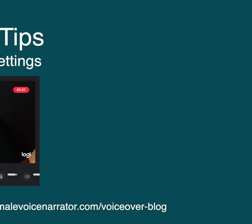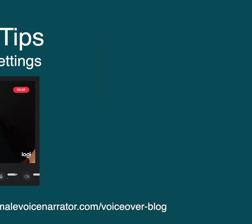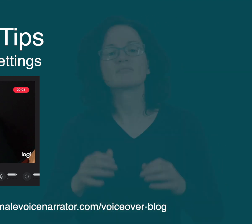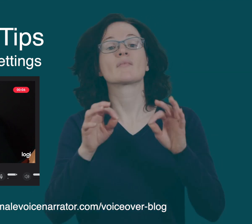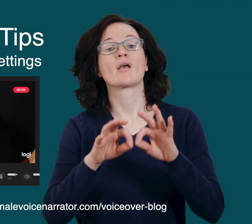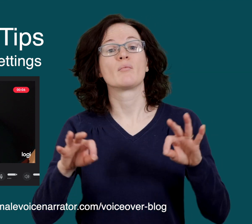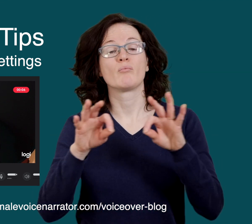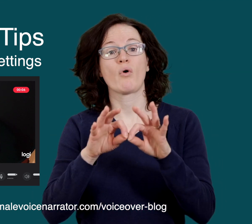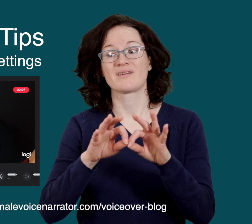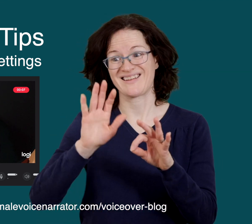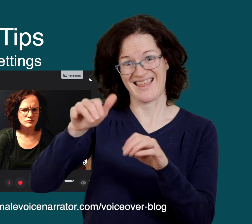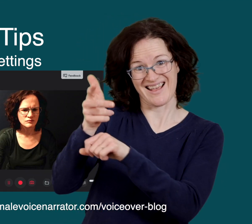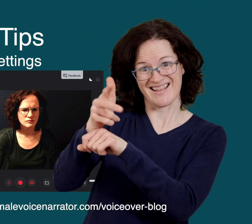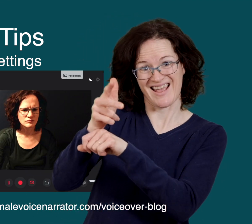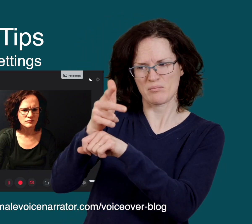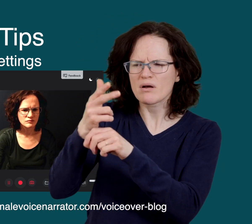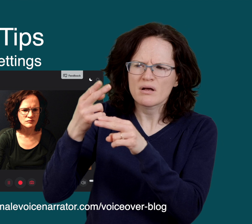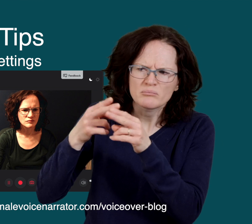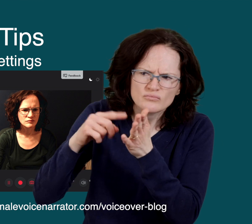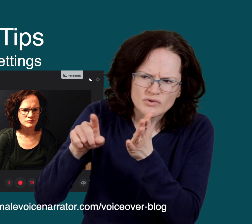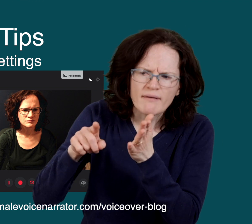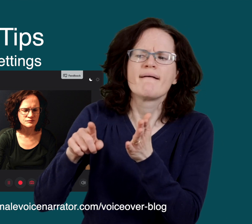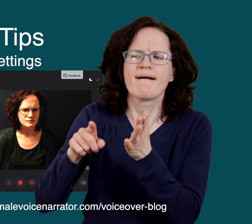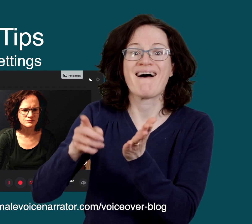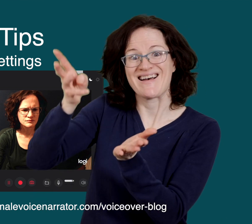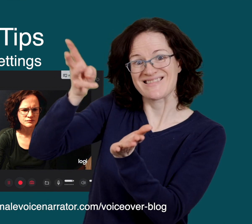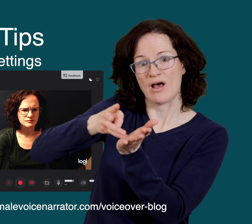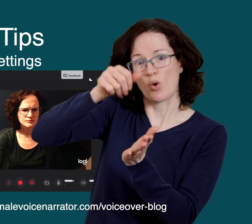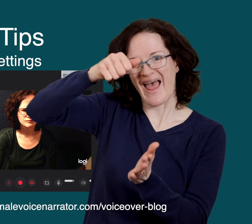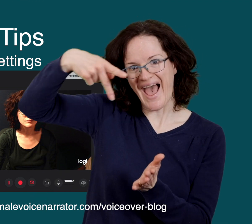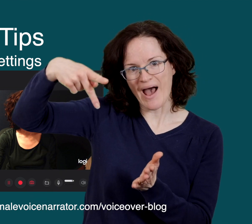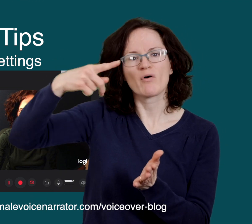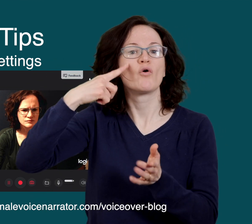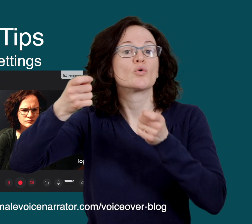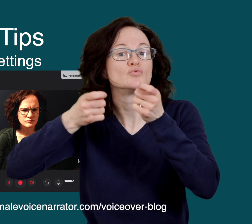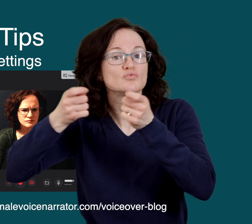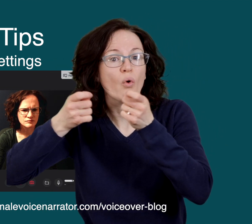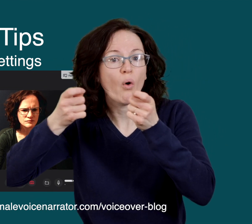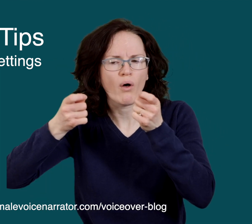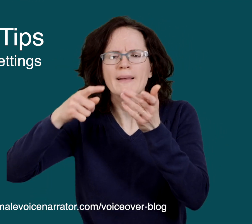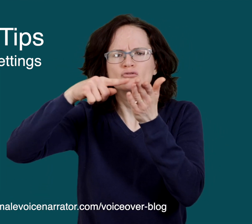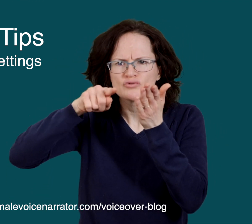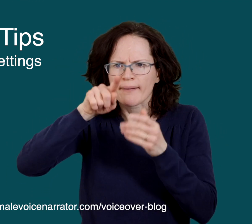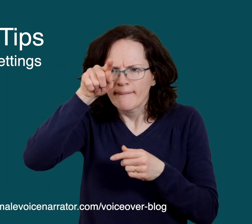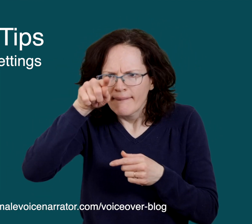If your computer has a webcam, check to see if the manufacturer provides an app that allows you to change the settings. Whether you